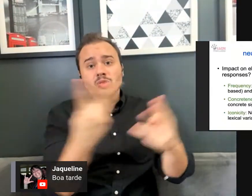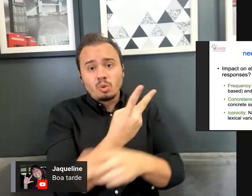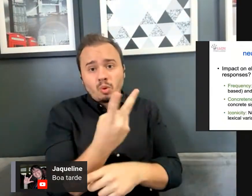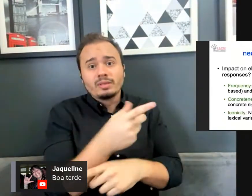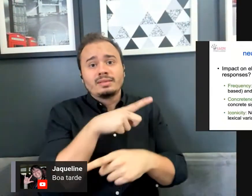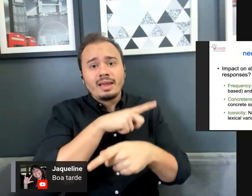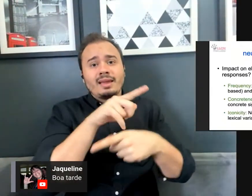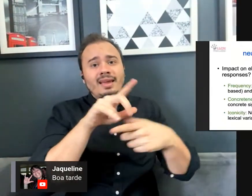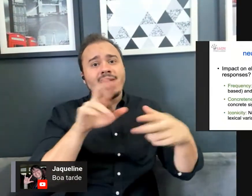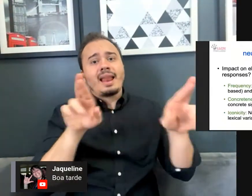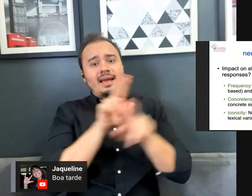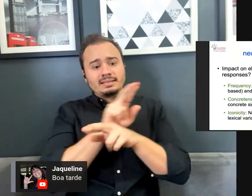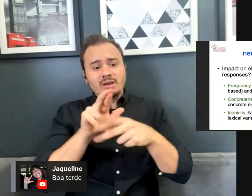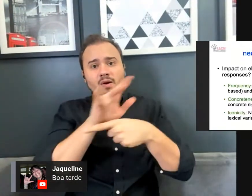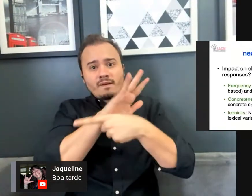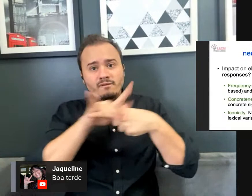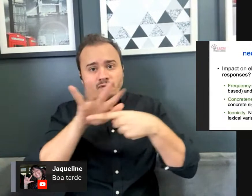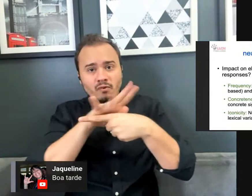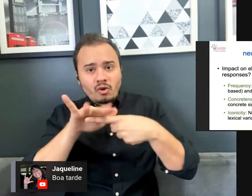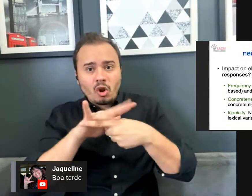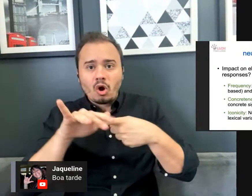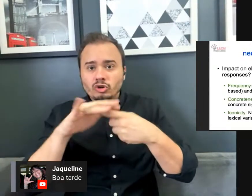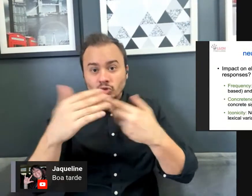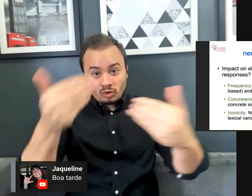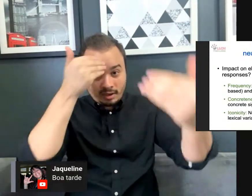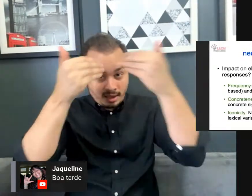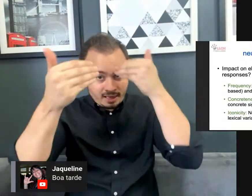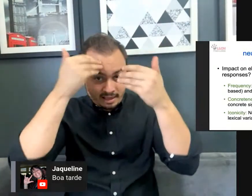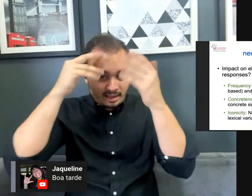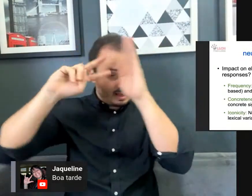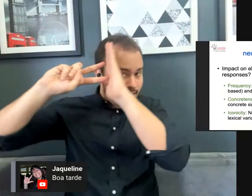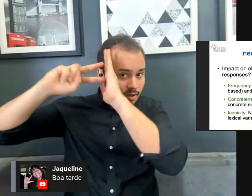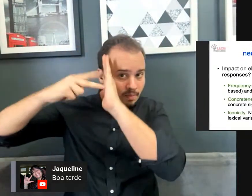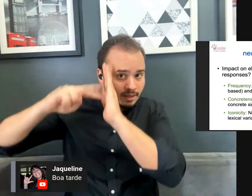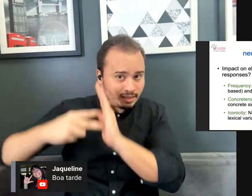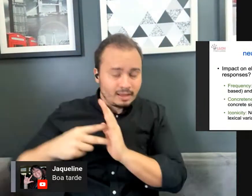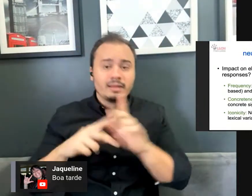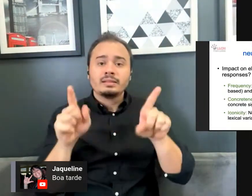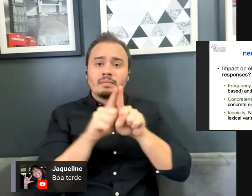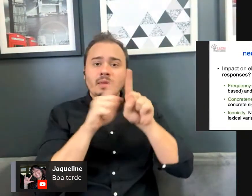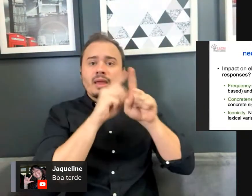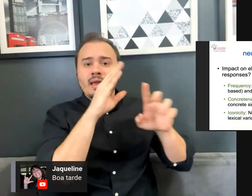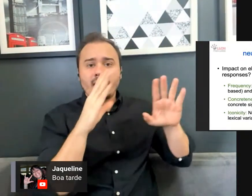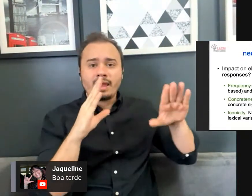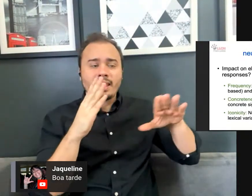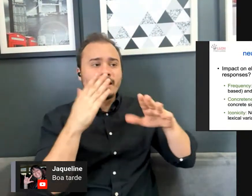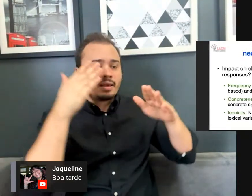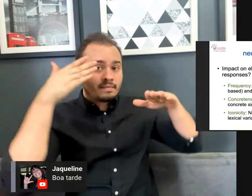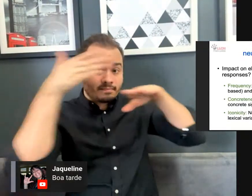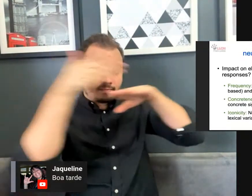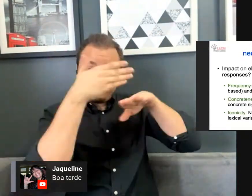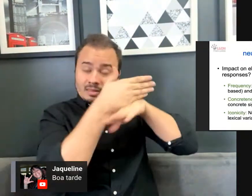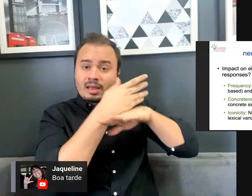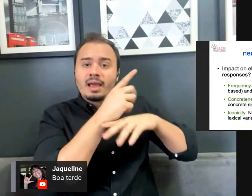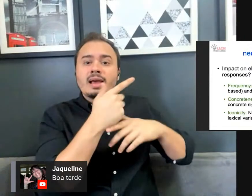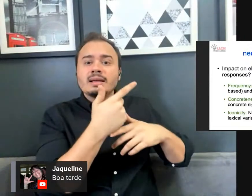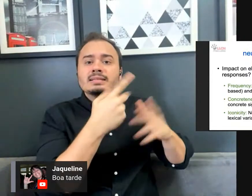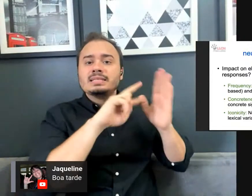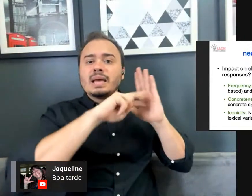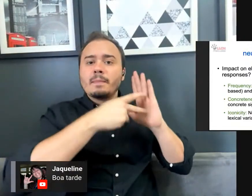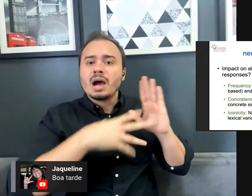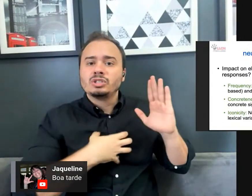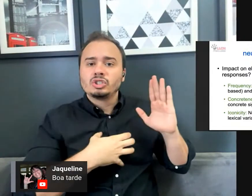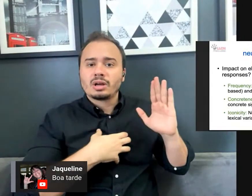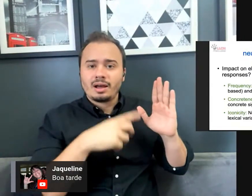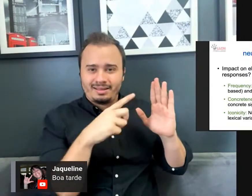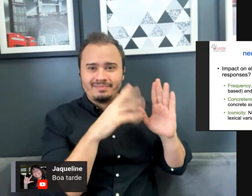centro more posterior effect that may be related to lexical semantic access. For concreteness, we saw very similar